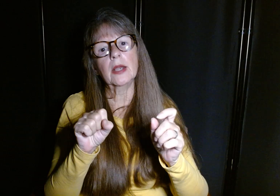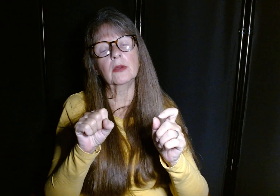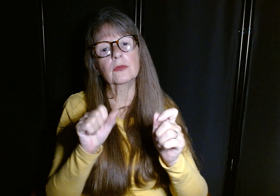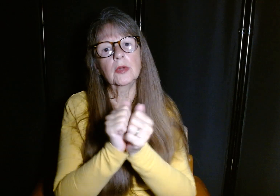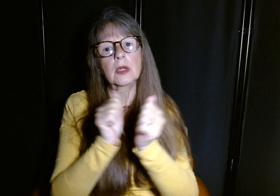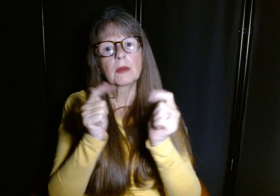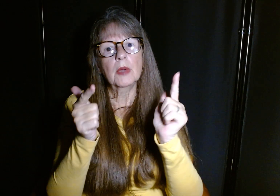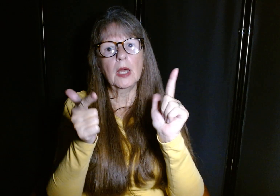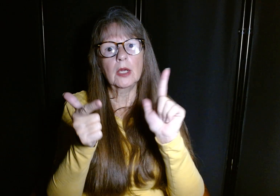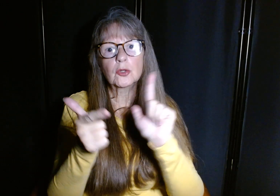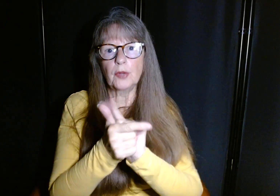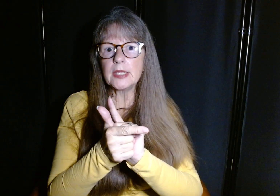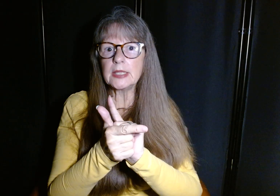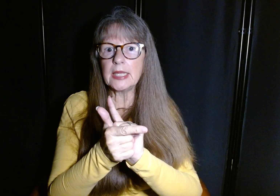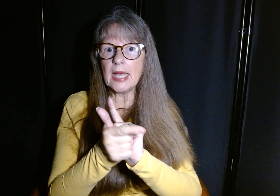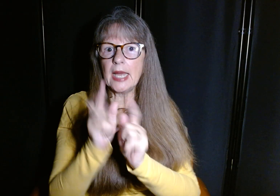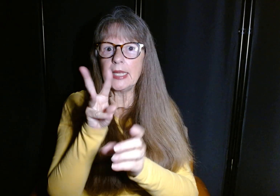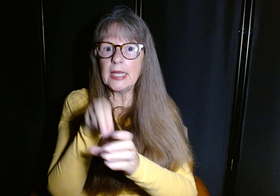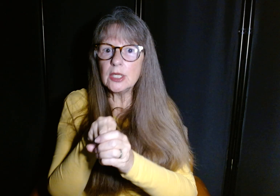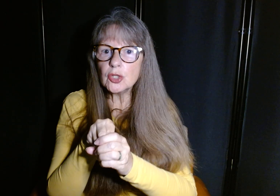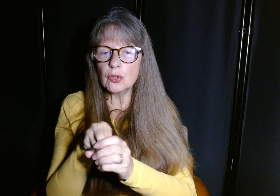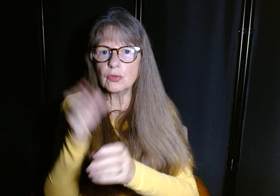of translate that into the